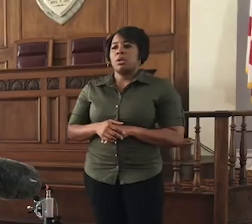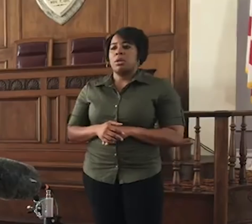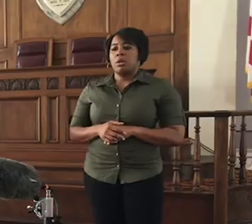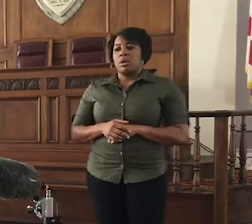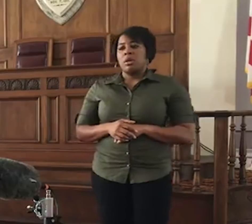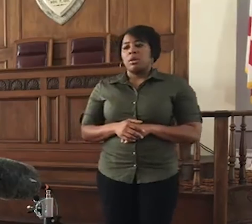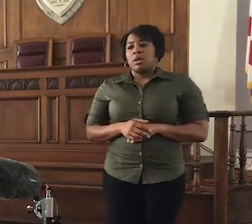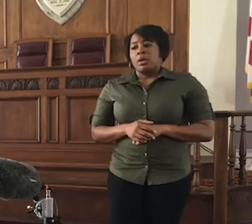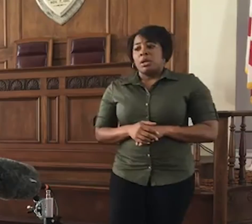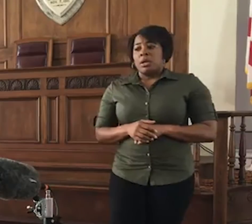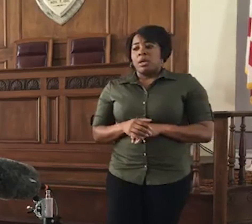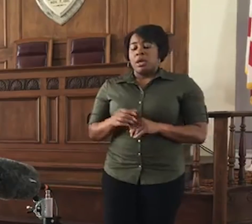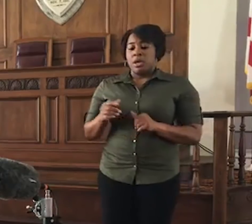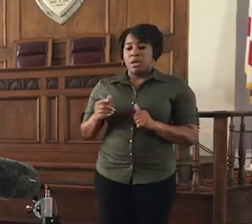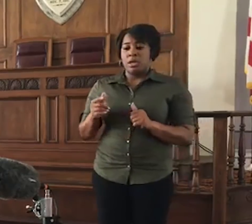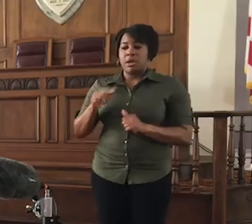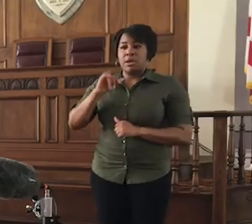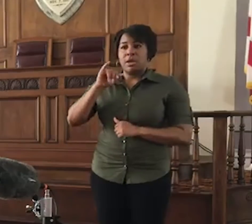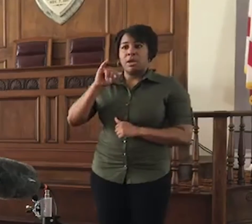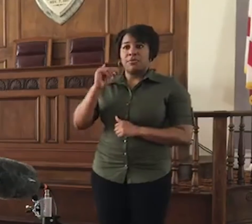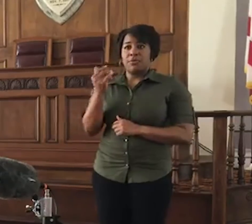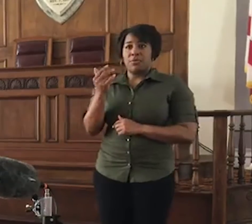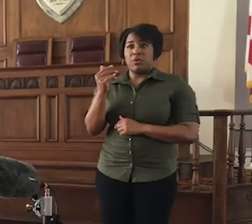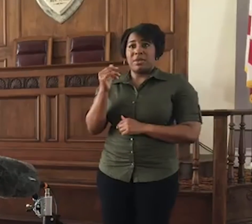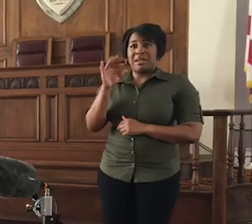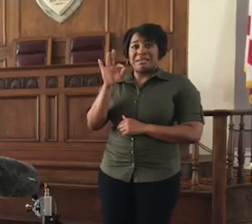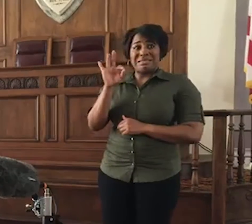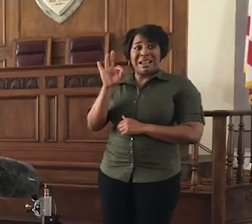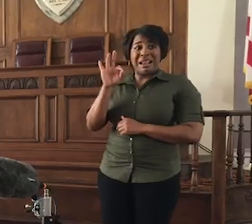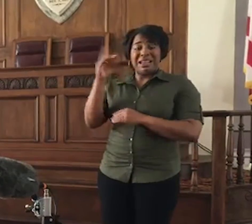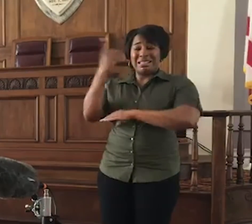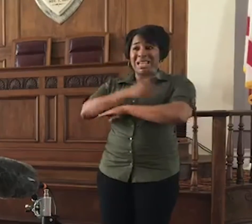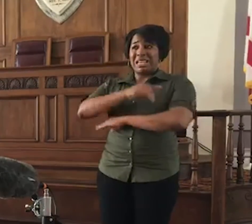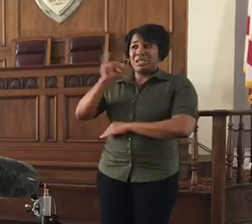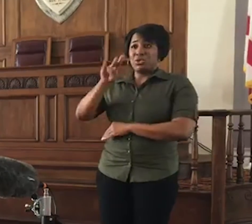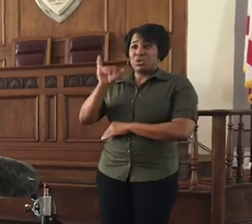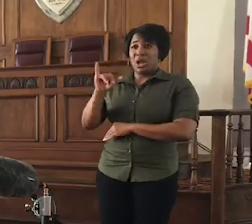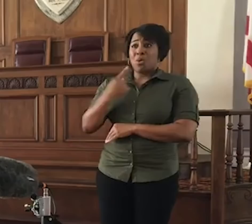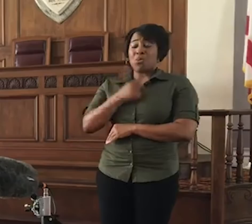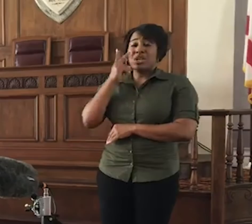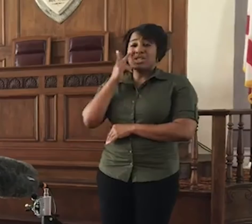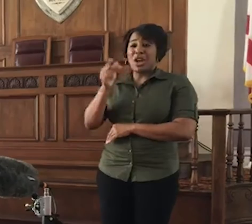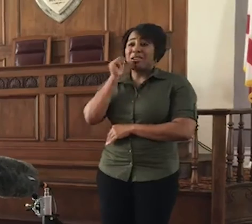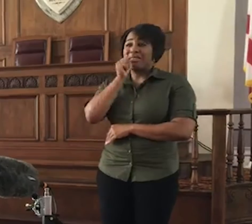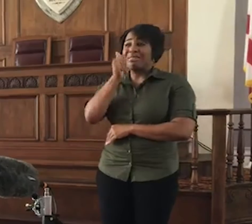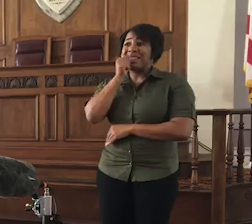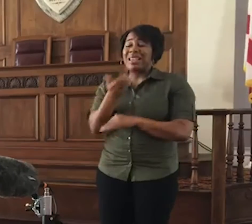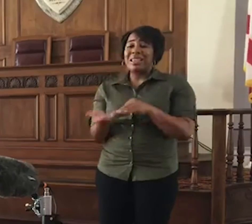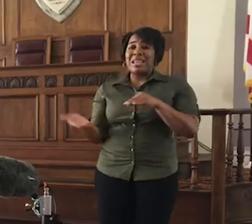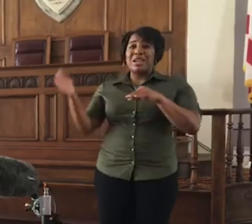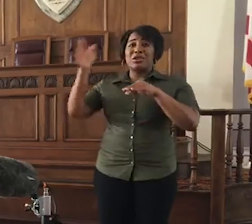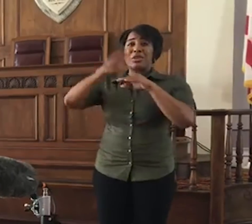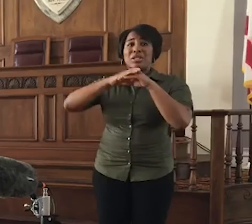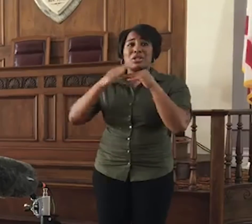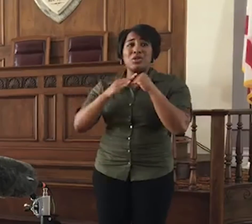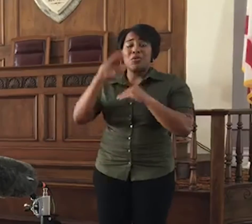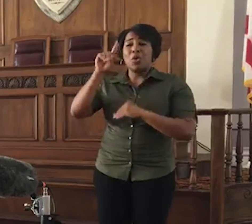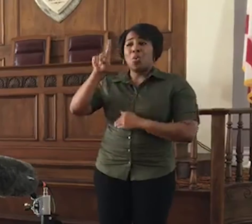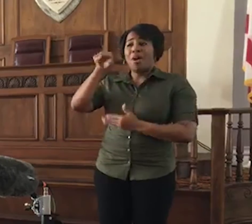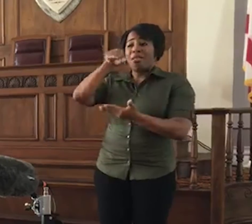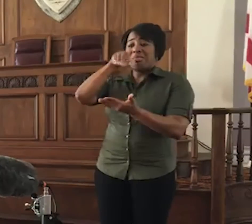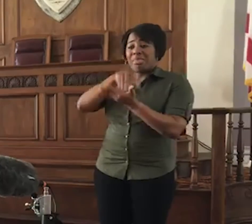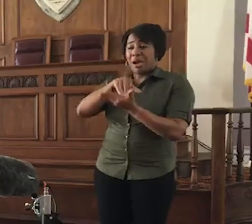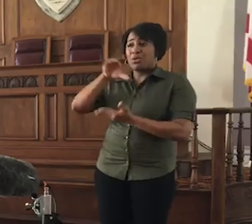the first 13 days of July saw daily increases of more than 1,000